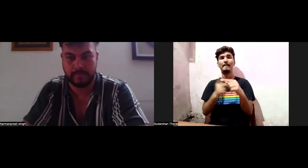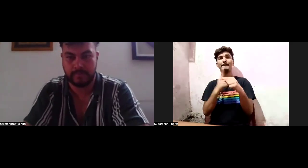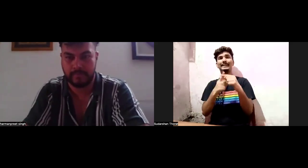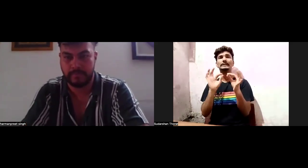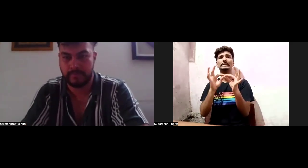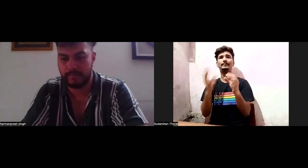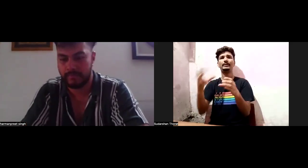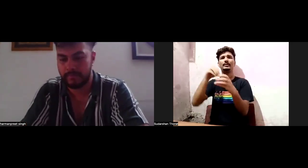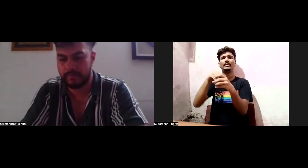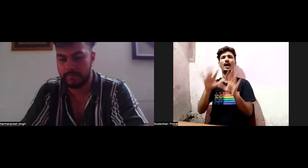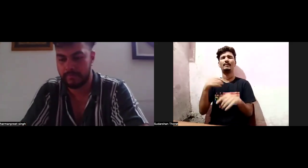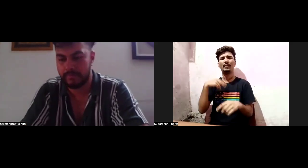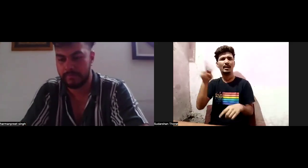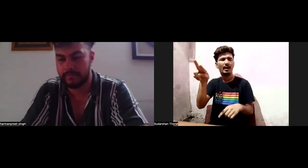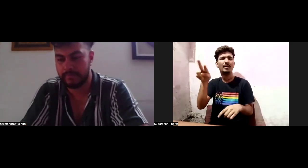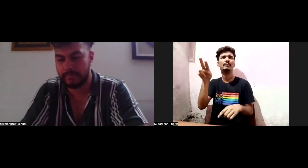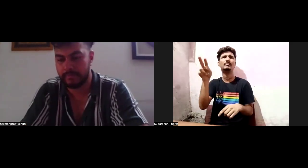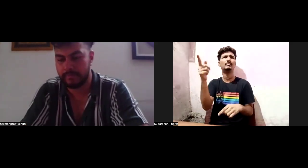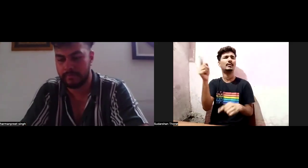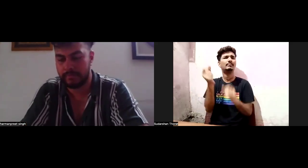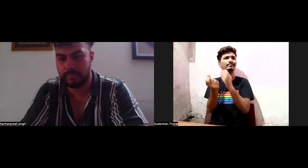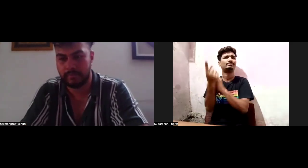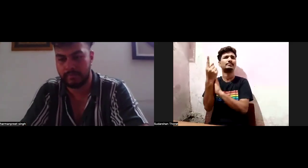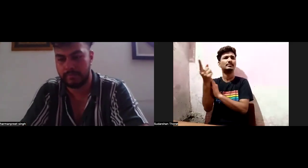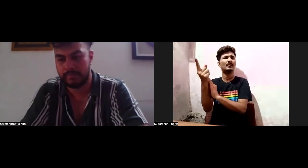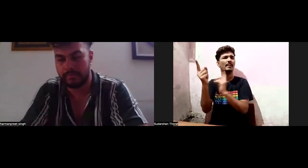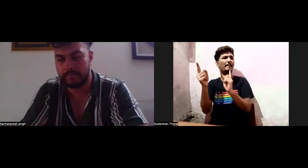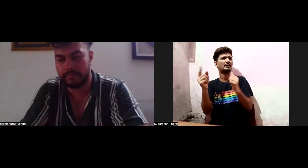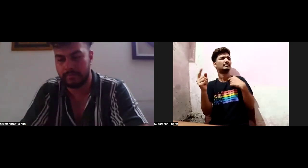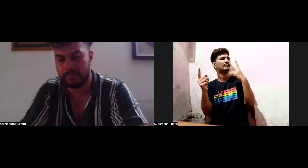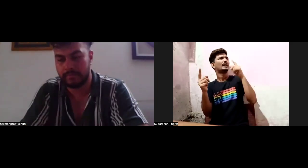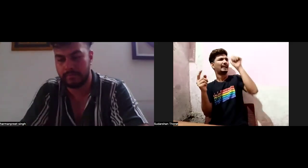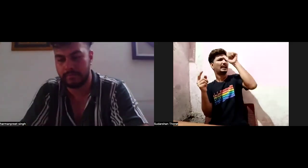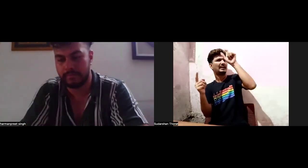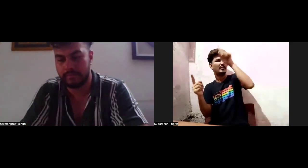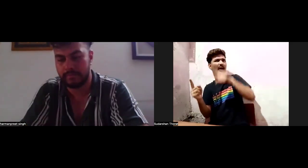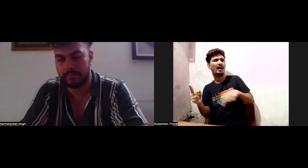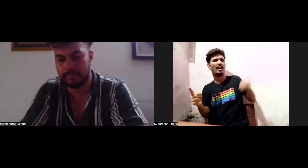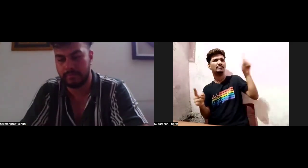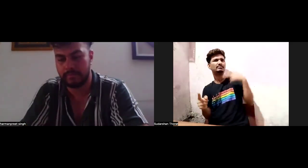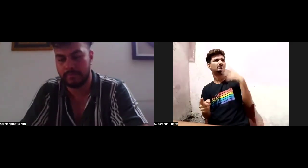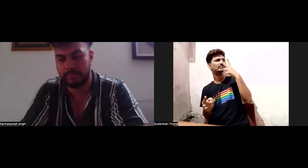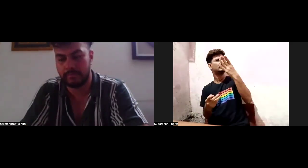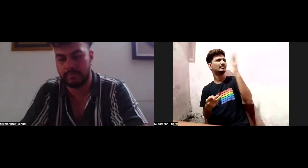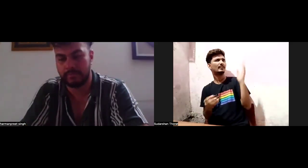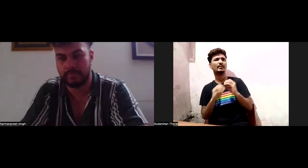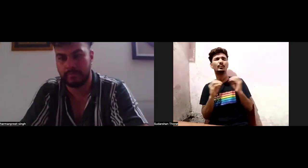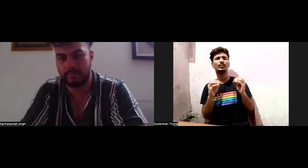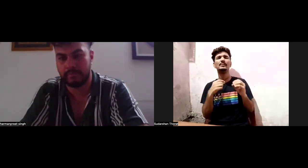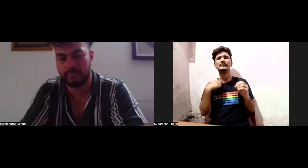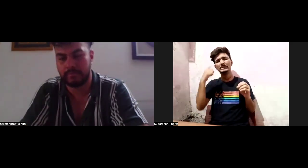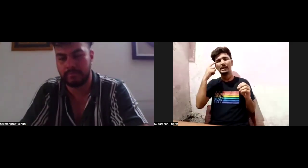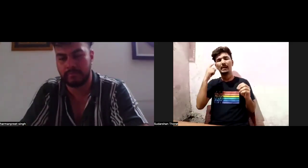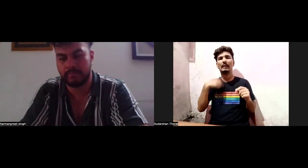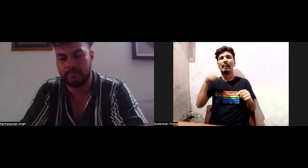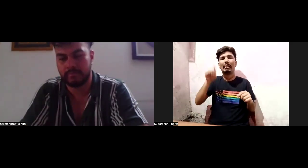we had Namma Pride, where we had the interpreter too, and I realized that was something the accessibility was provided over there.